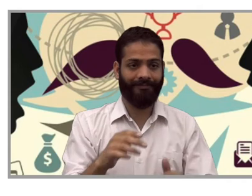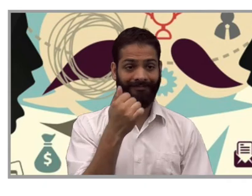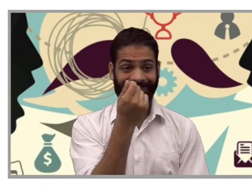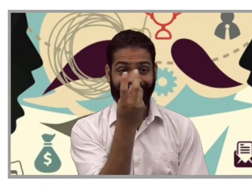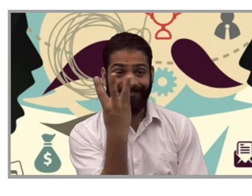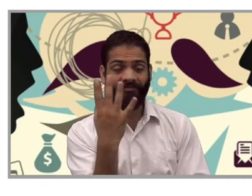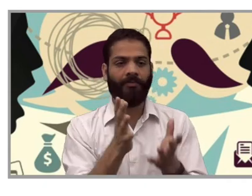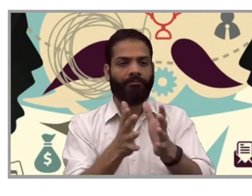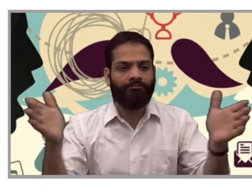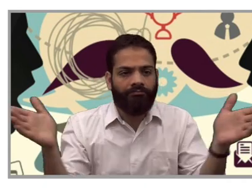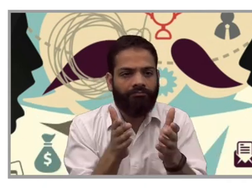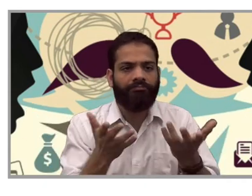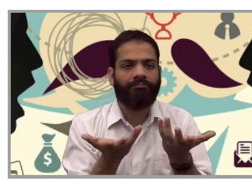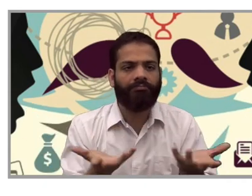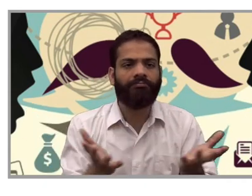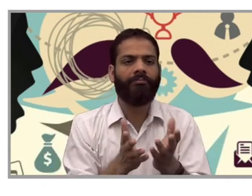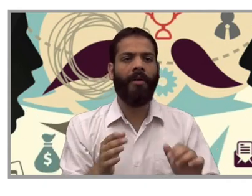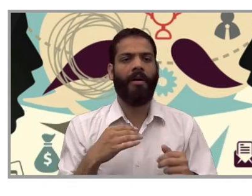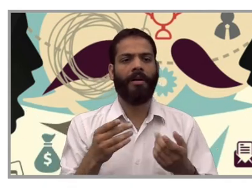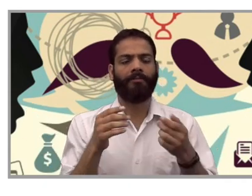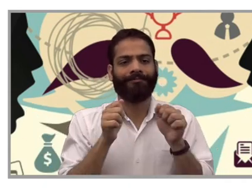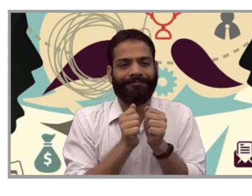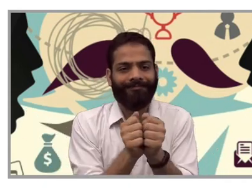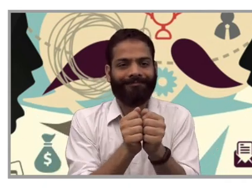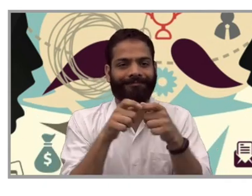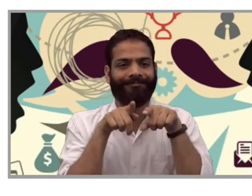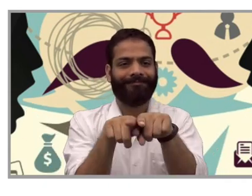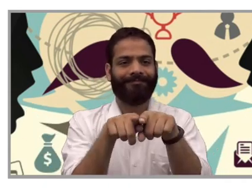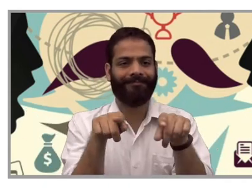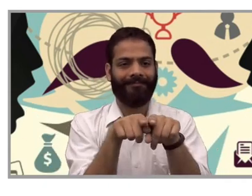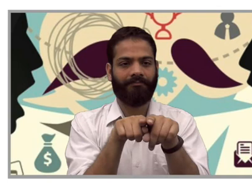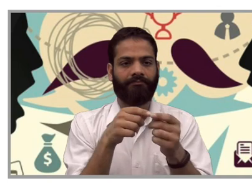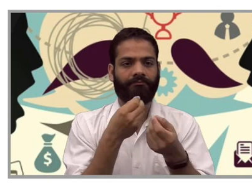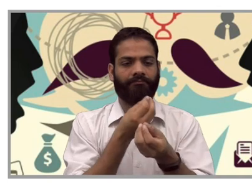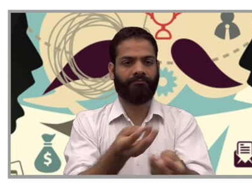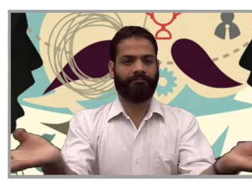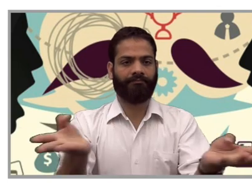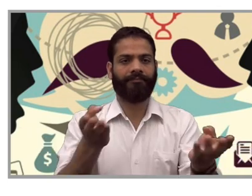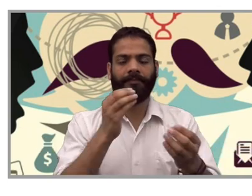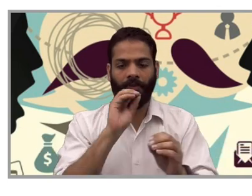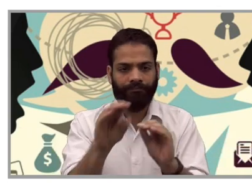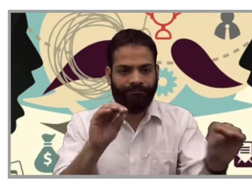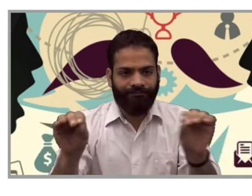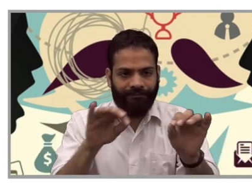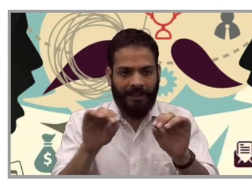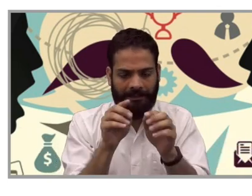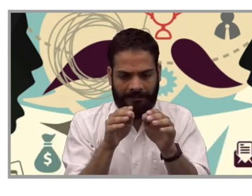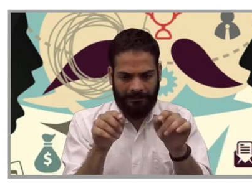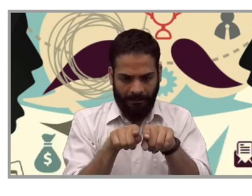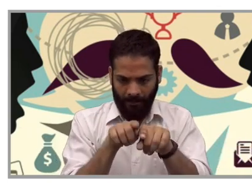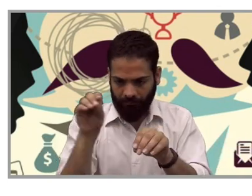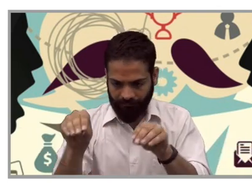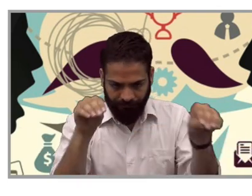Numerals and quantifiers are in complementary distribution in Indian Sign Language. So, many is